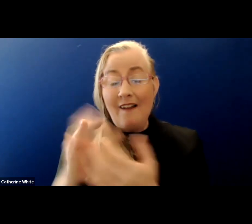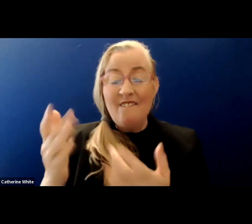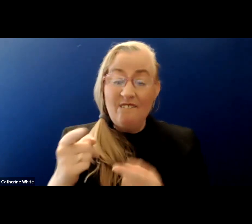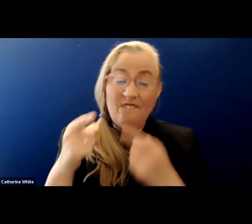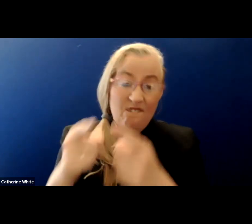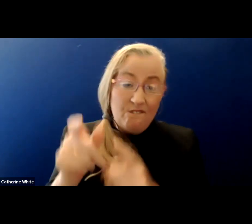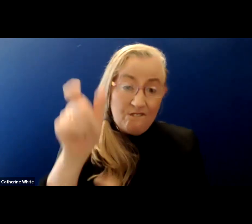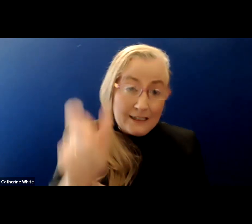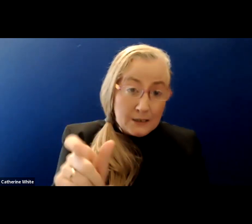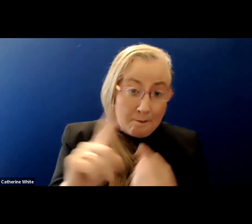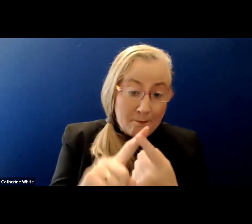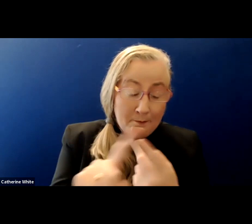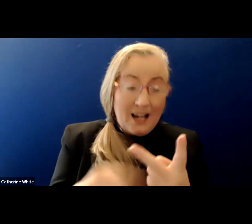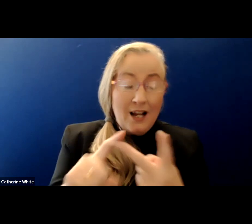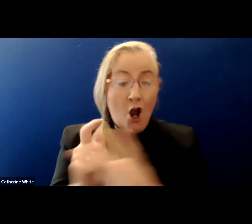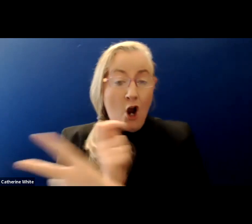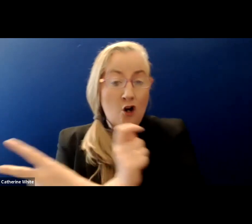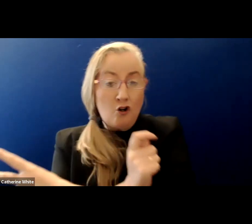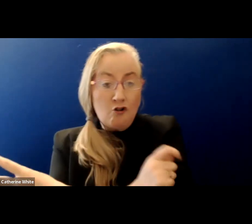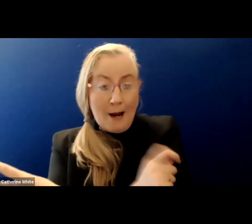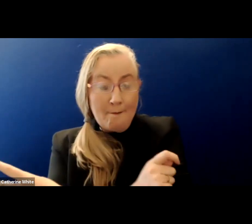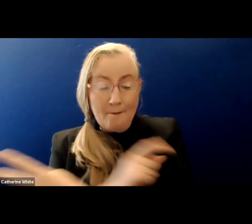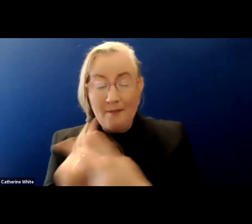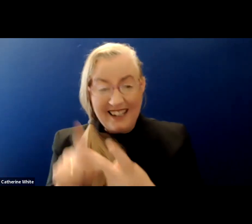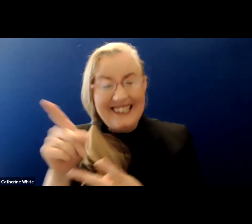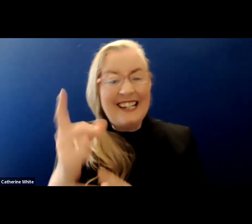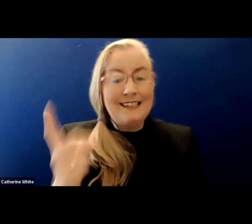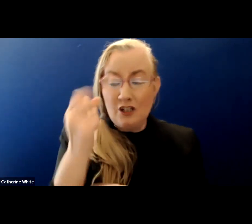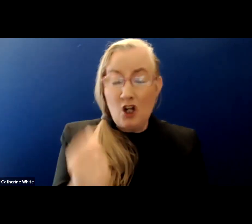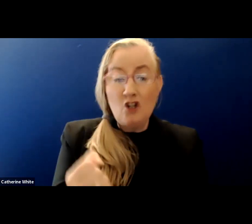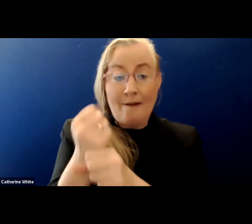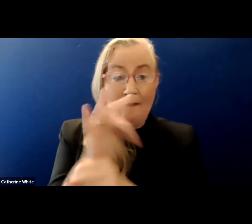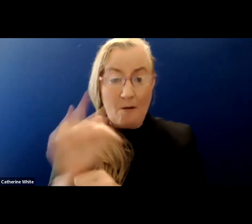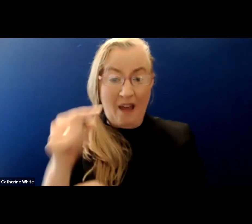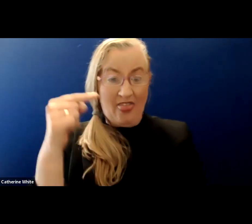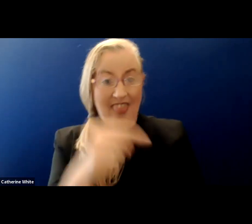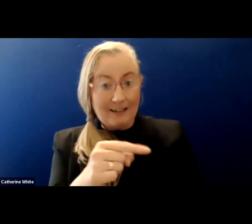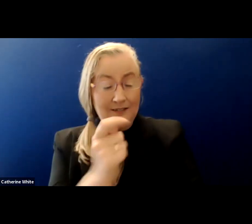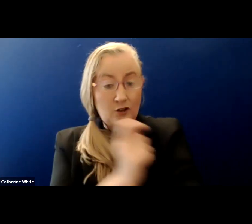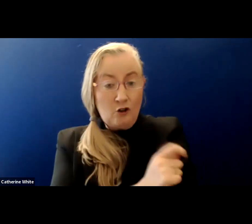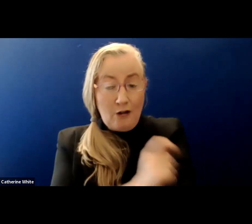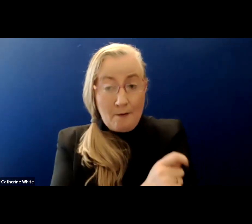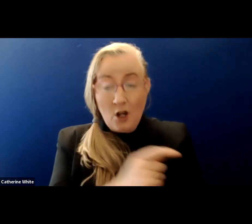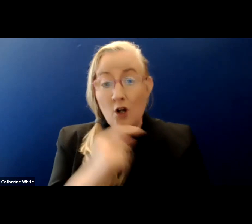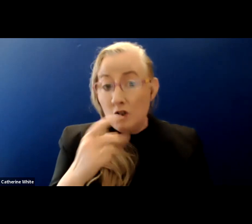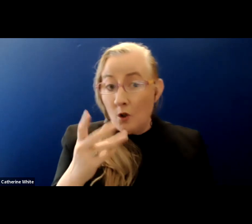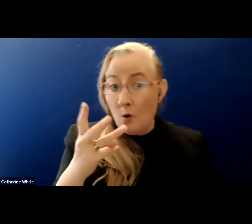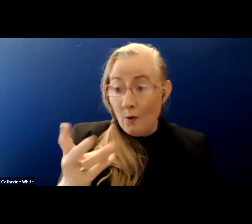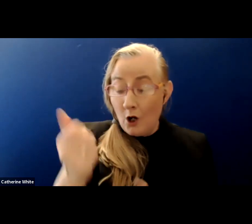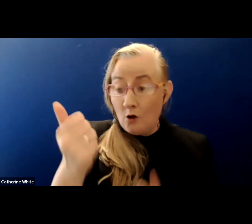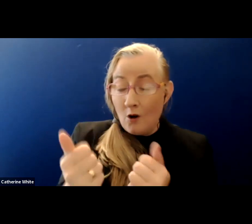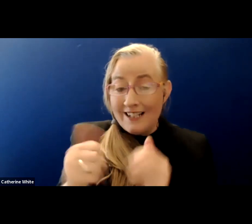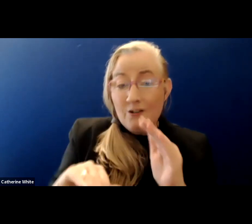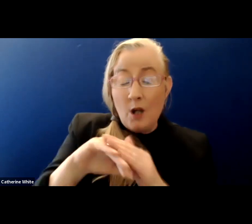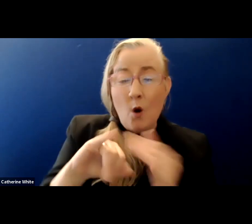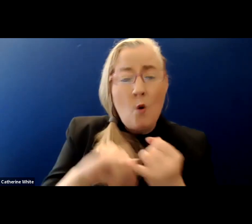victim and the crime, so the harm they suffered resulting from the crime. Will the court restrict it to only those who